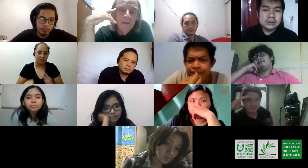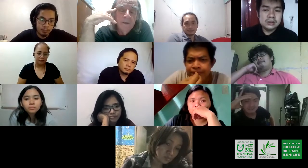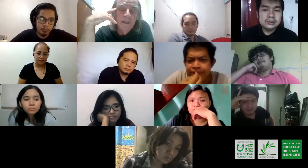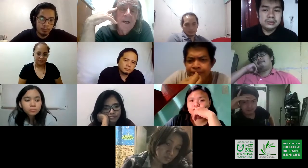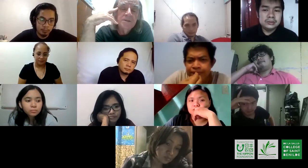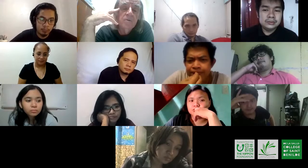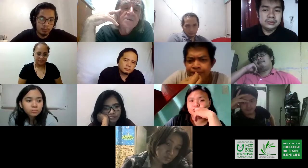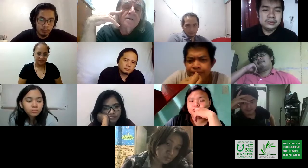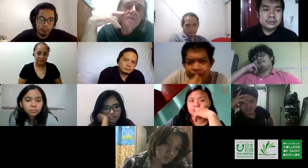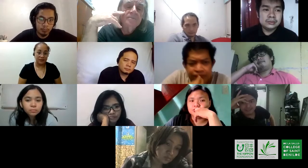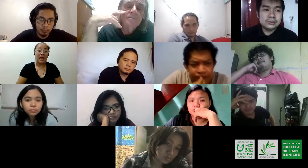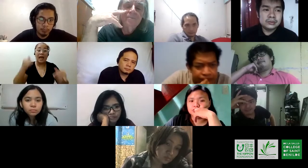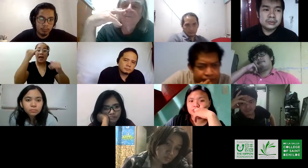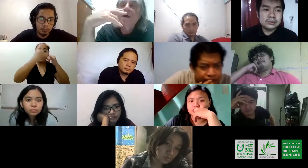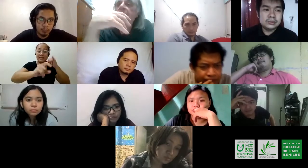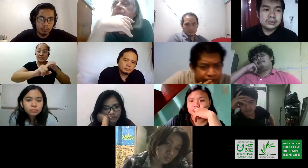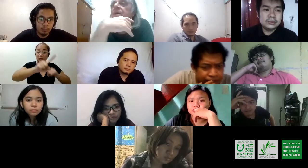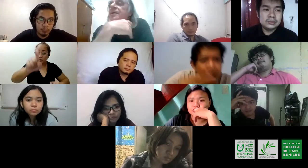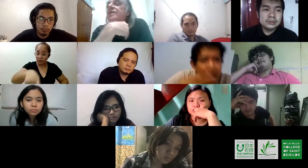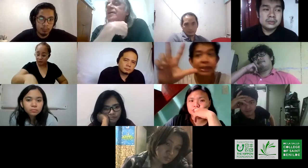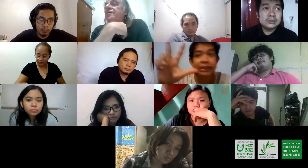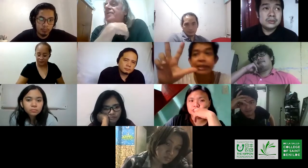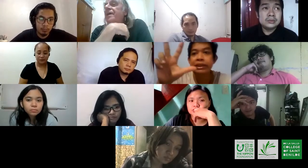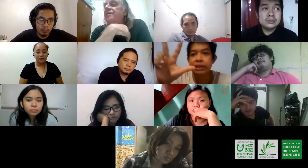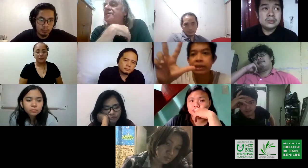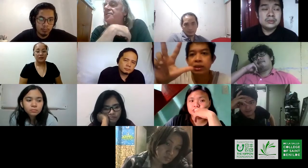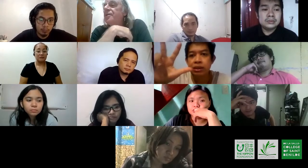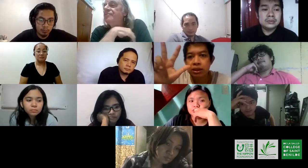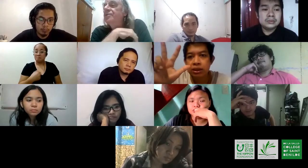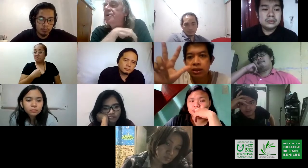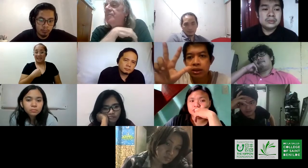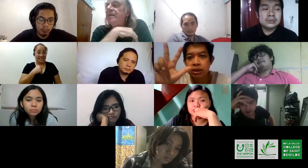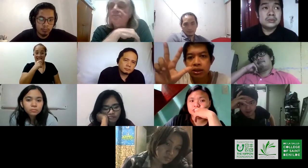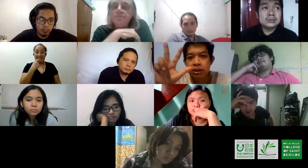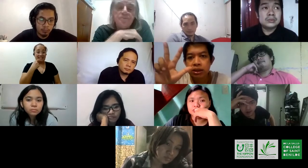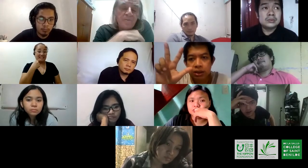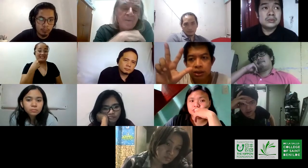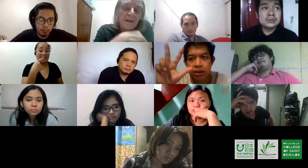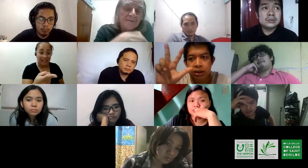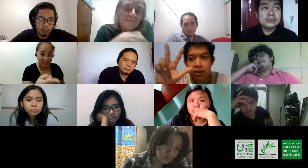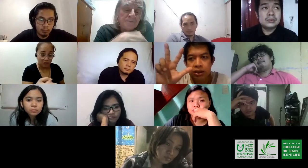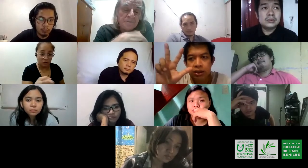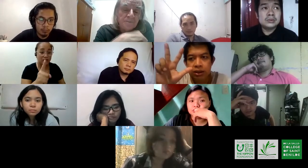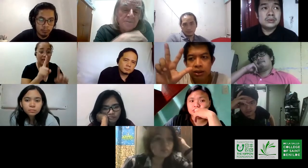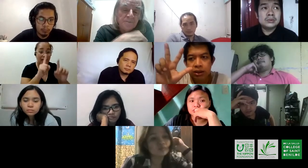And then the last question, I'm not going to tell you the answer, you have to tell me.